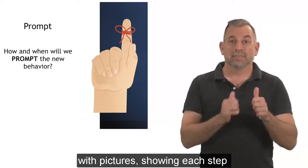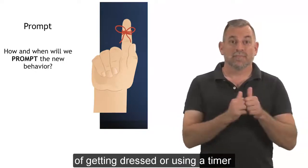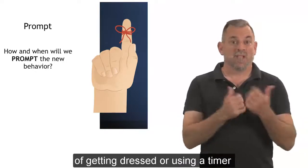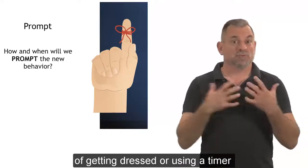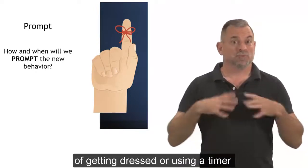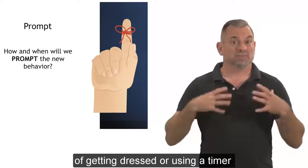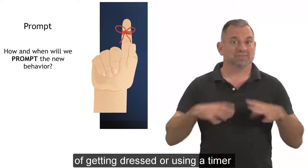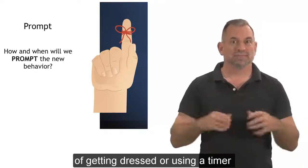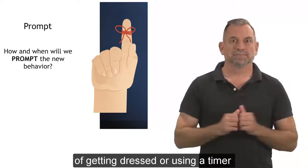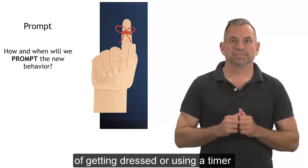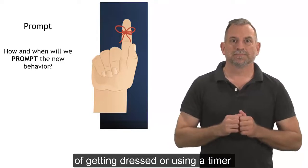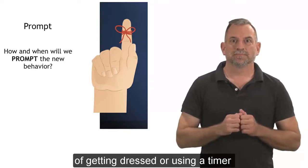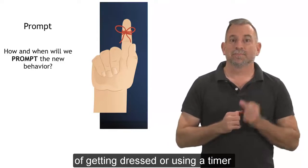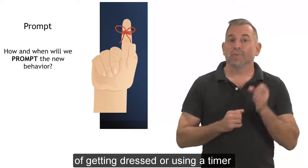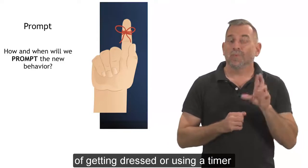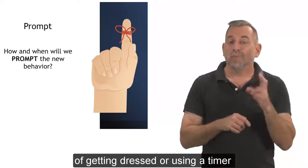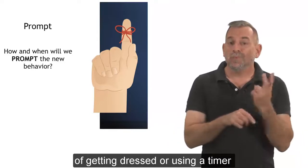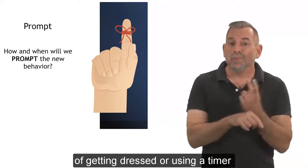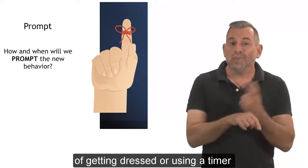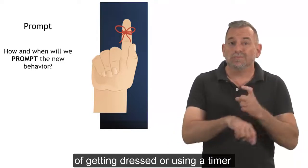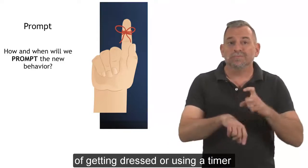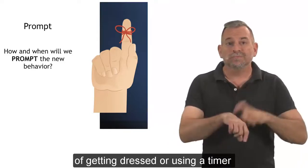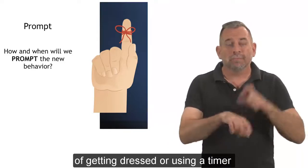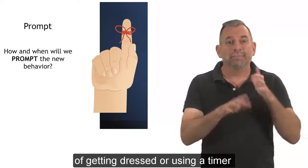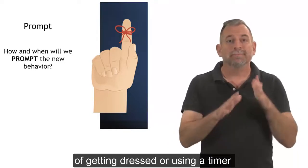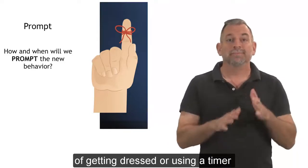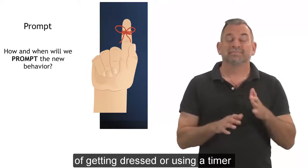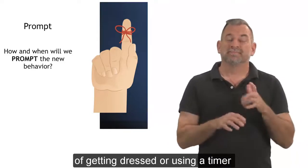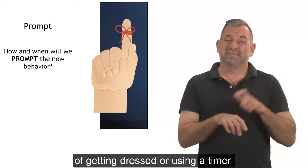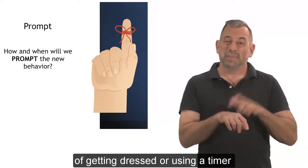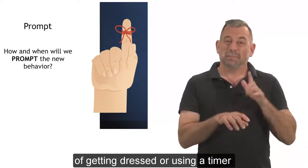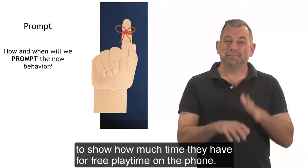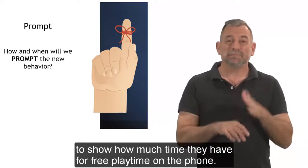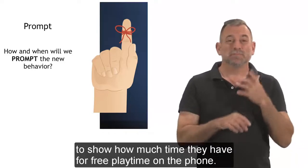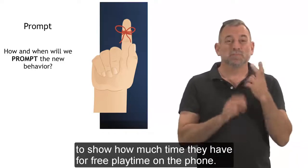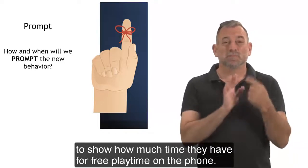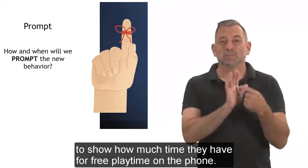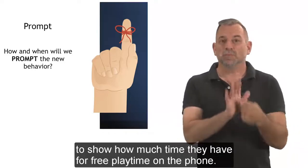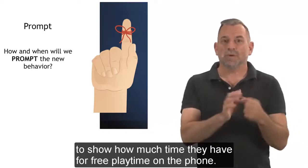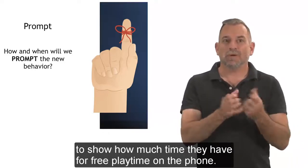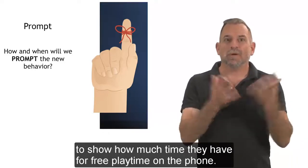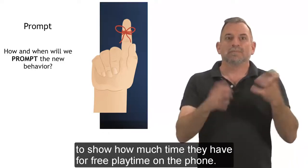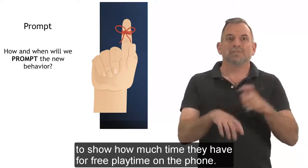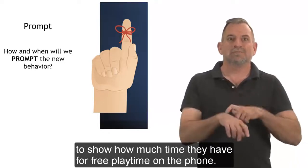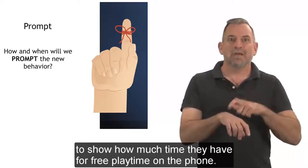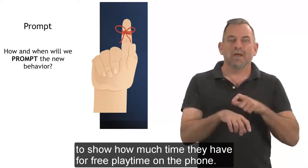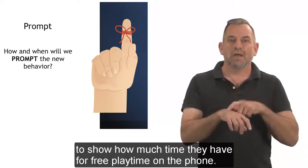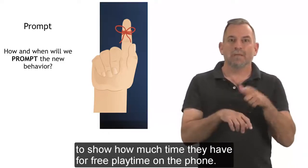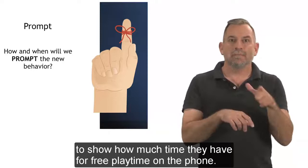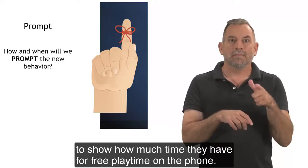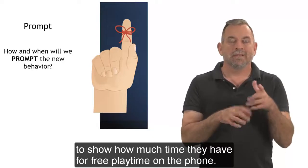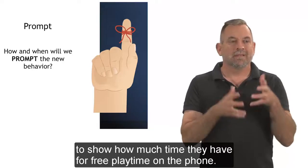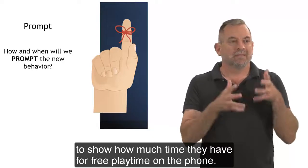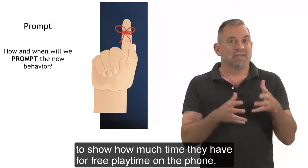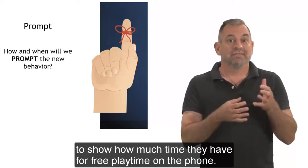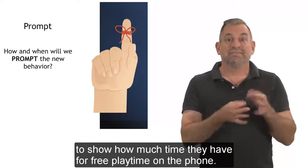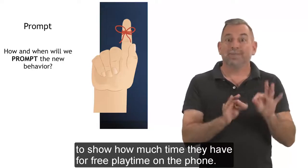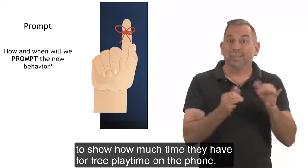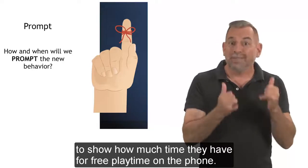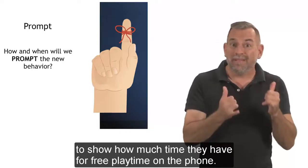of getting dressed, or using a timer to show how much time they have for free playtime on the